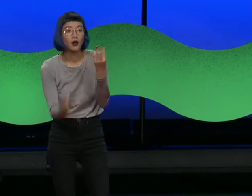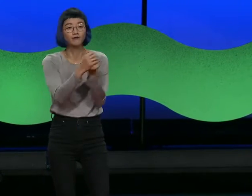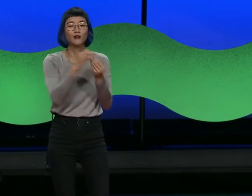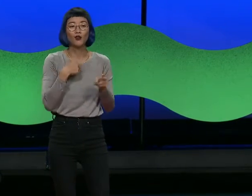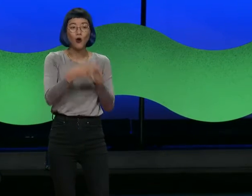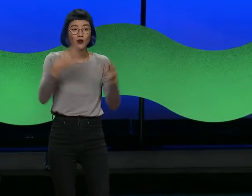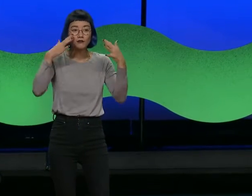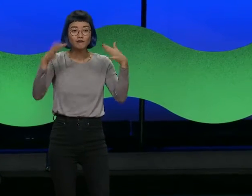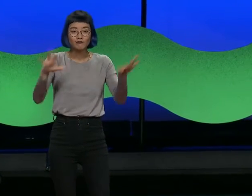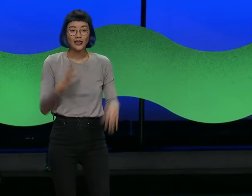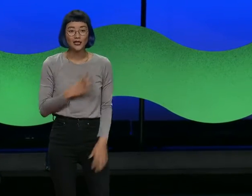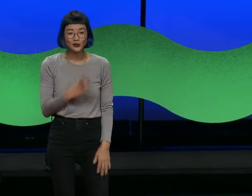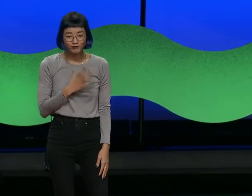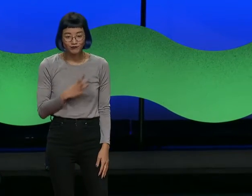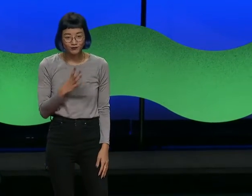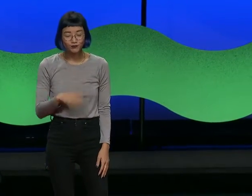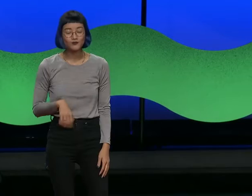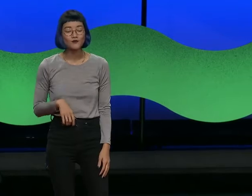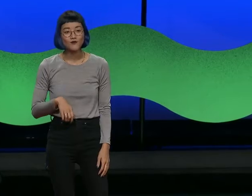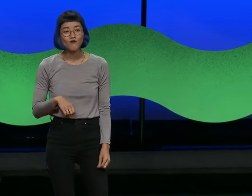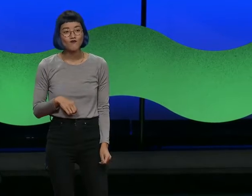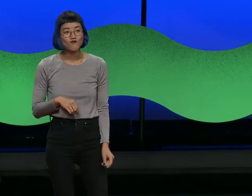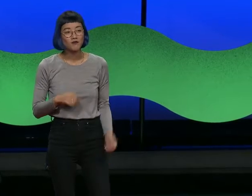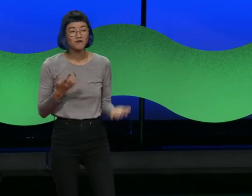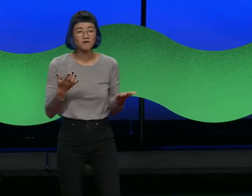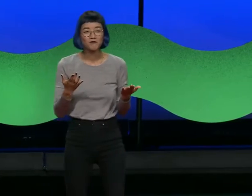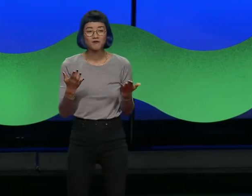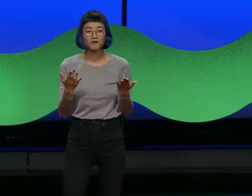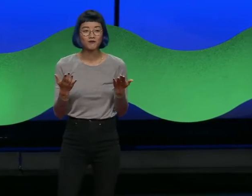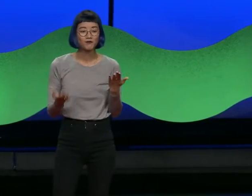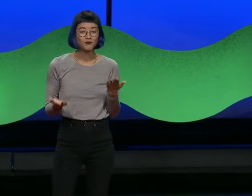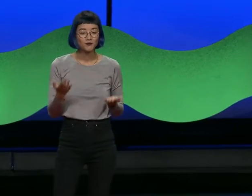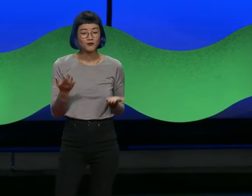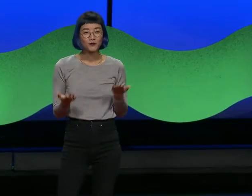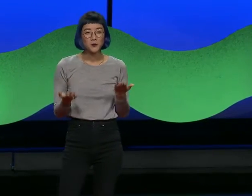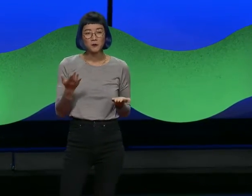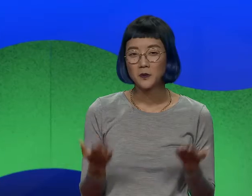your utensils on the plate. All of these things I term sound etiquette.